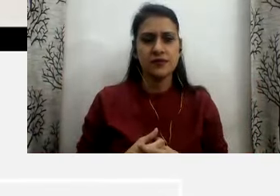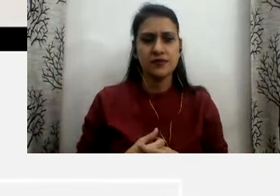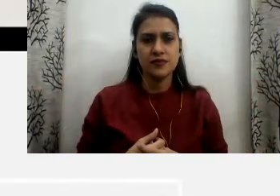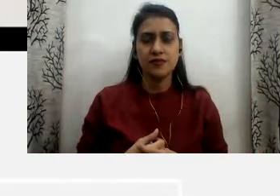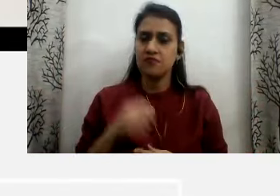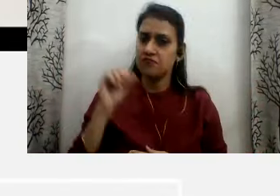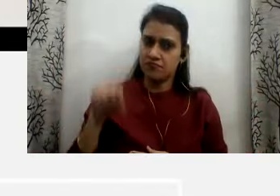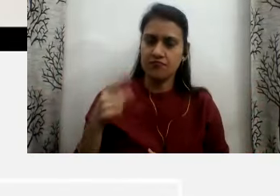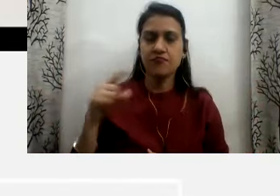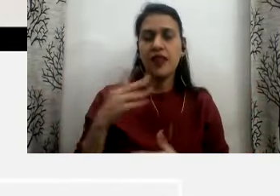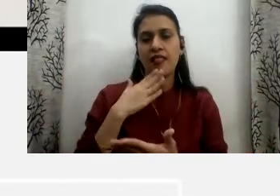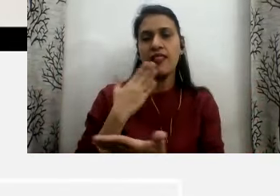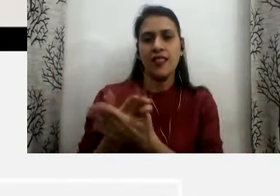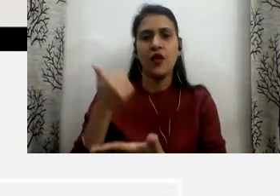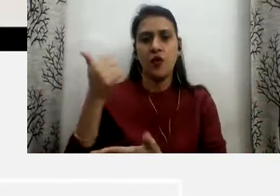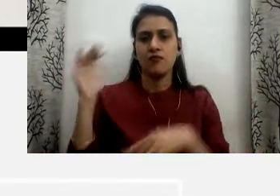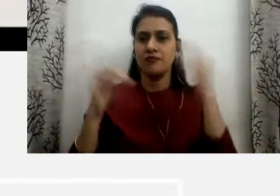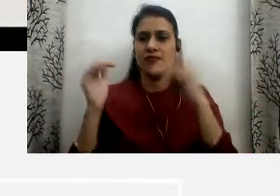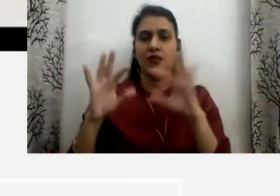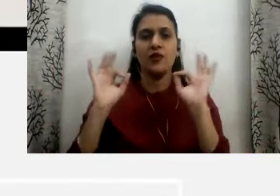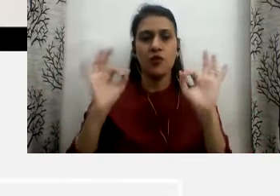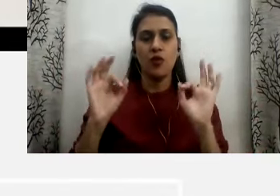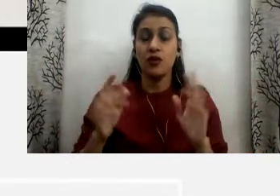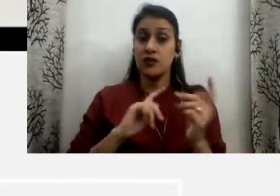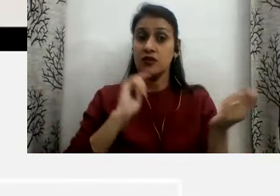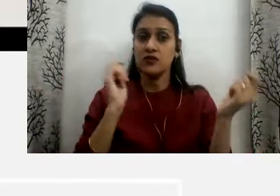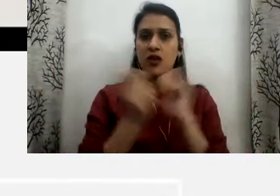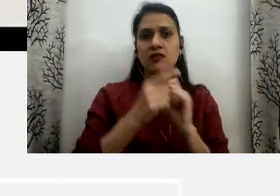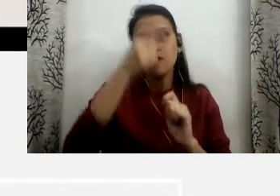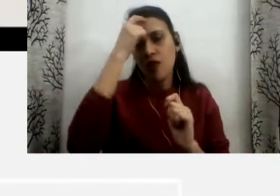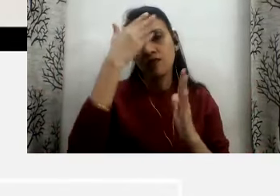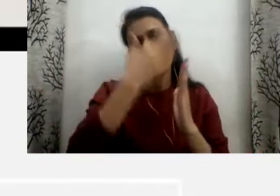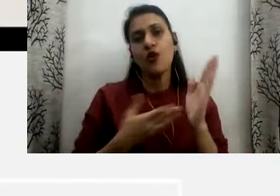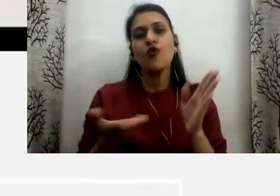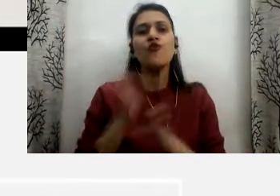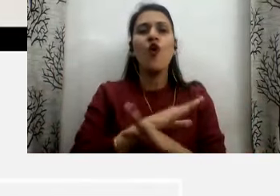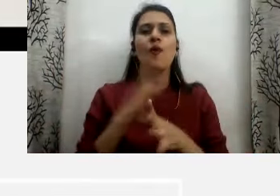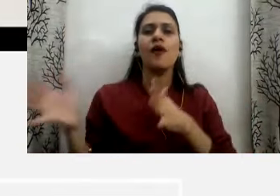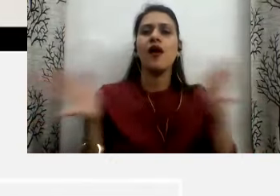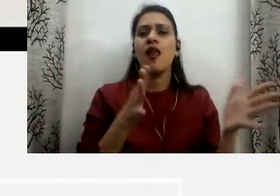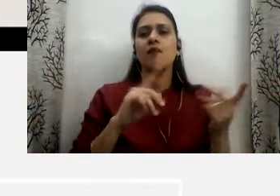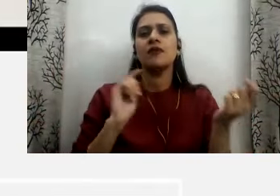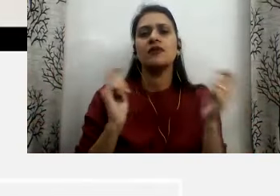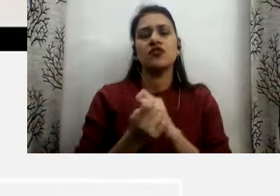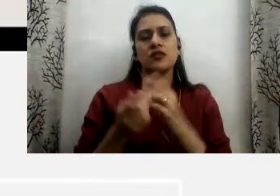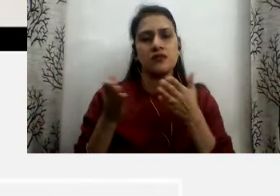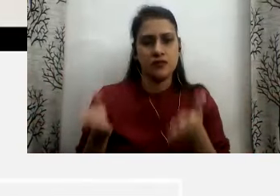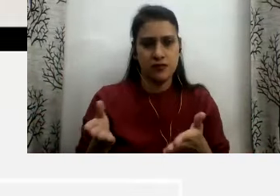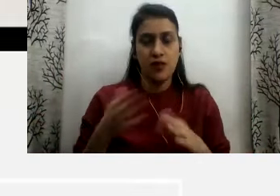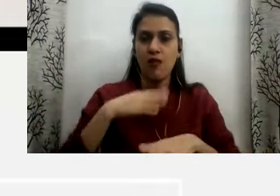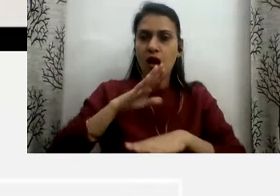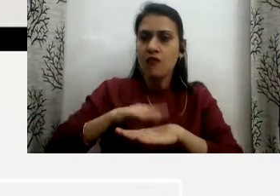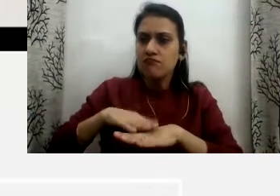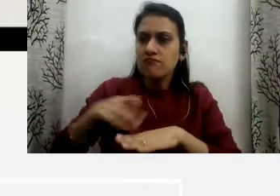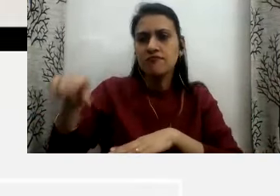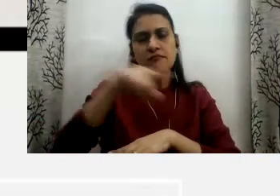Yes, thank you very much. There's been a huge change in the weather patterns that we have been experiencing, and we know that